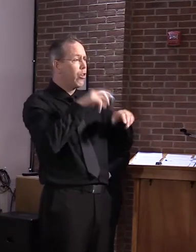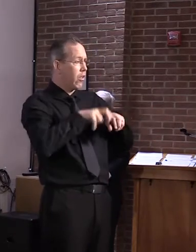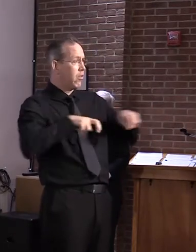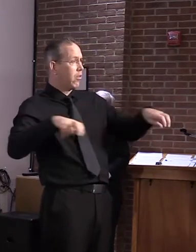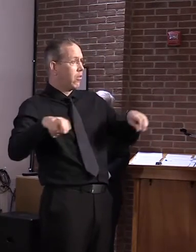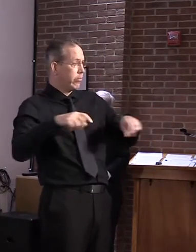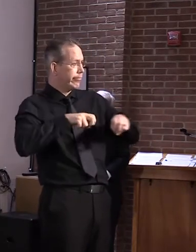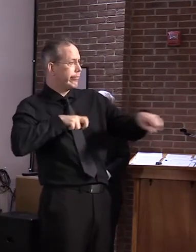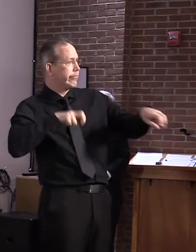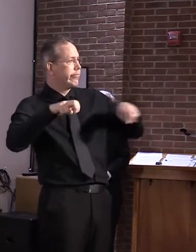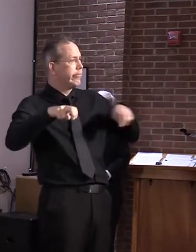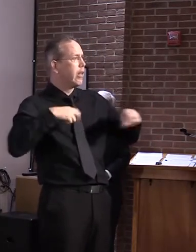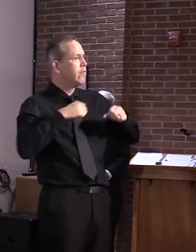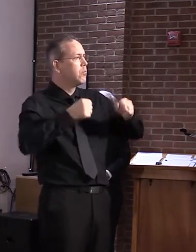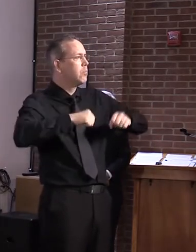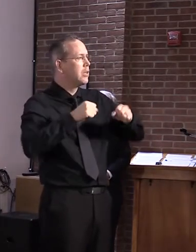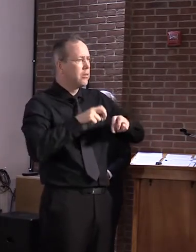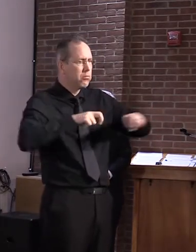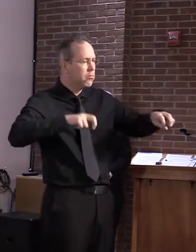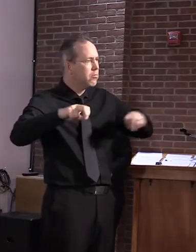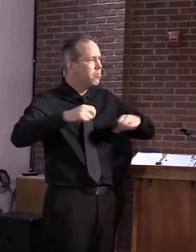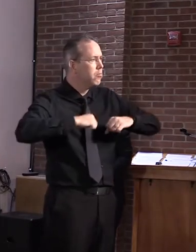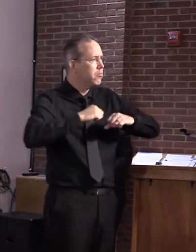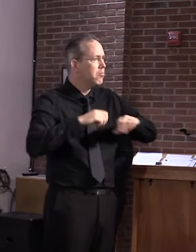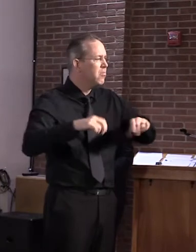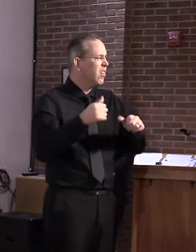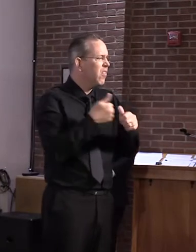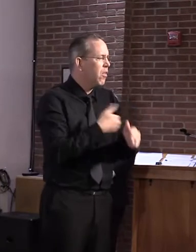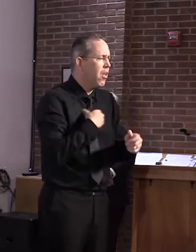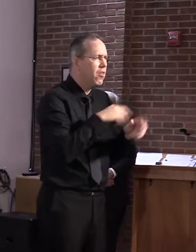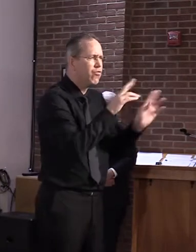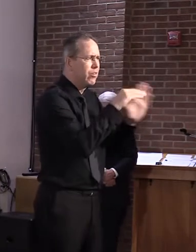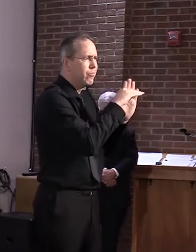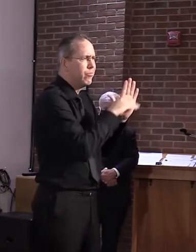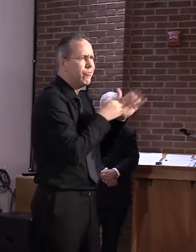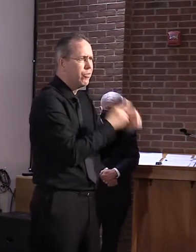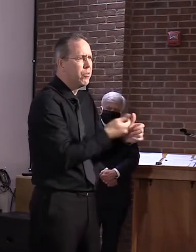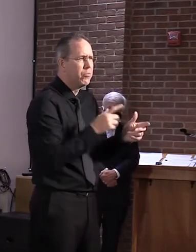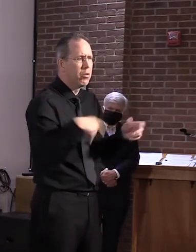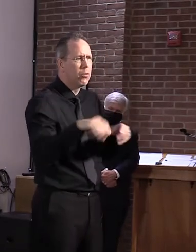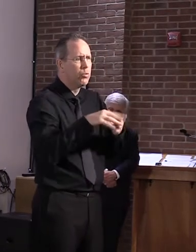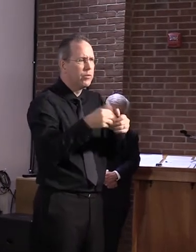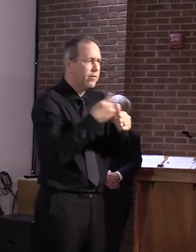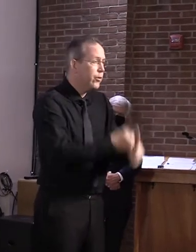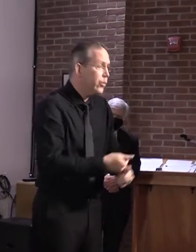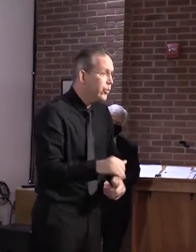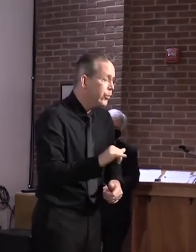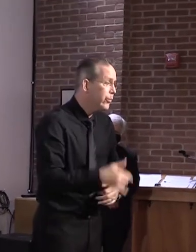second question really is for Dr. Levine, if that's okay. Yep, go ahead, Kevin. And